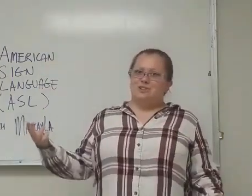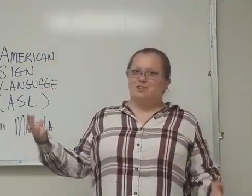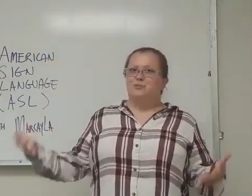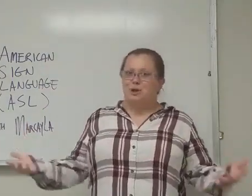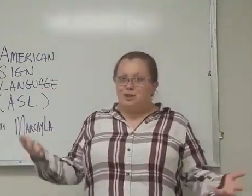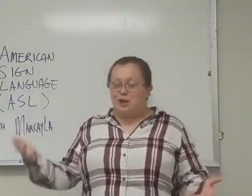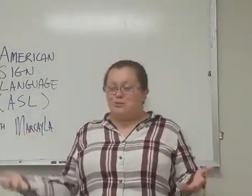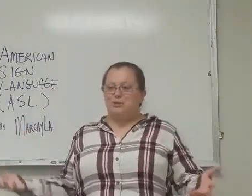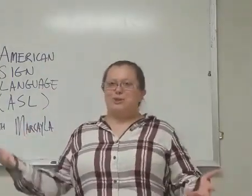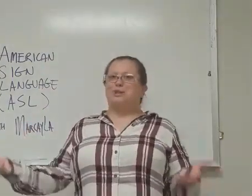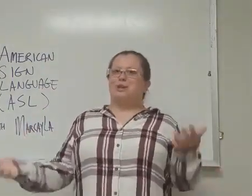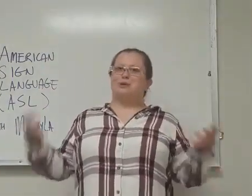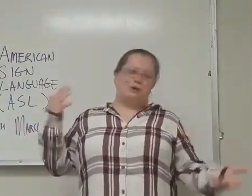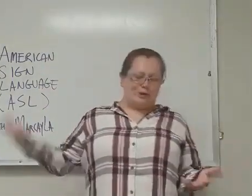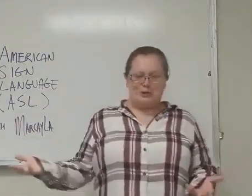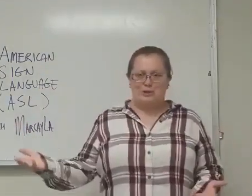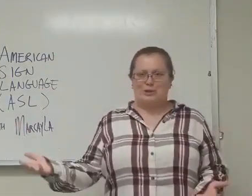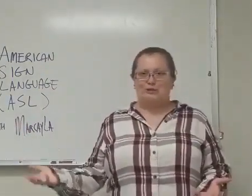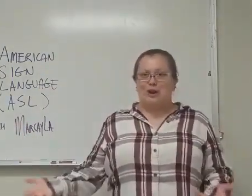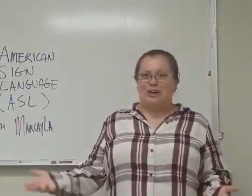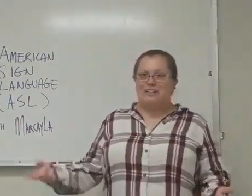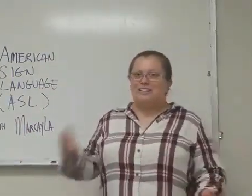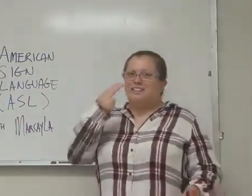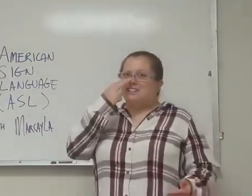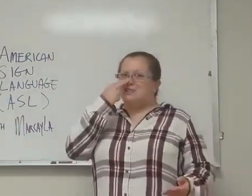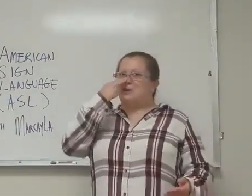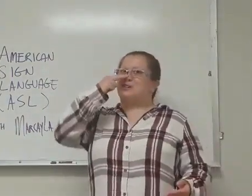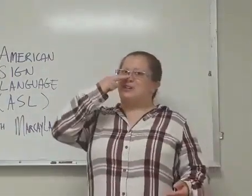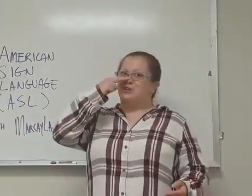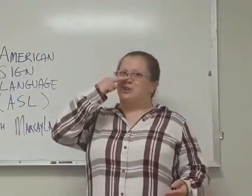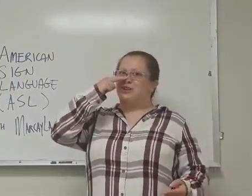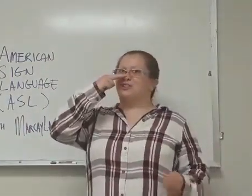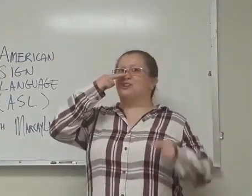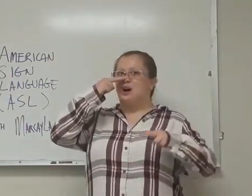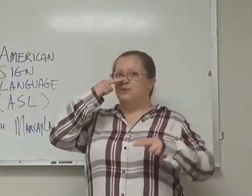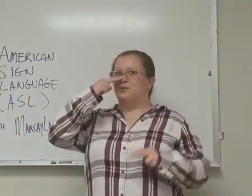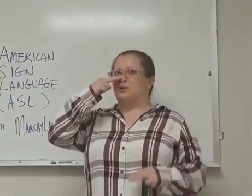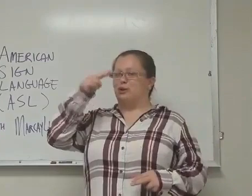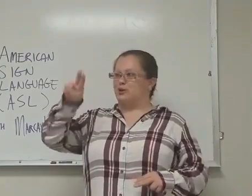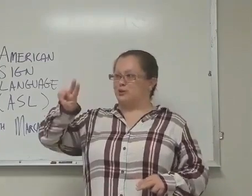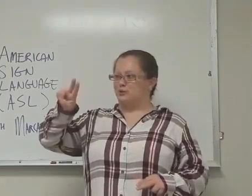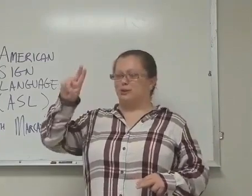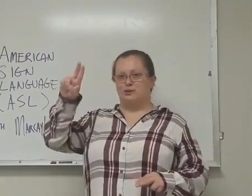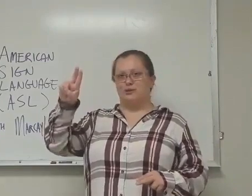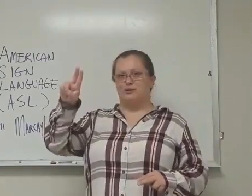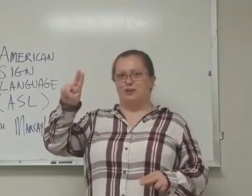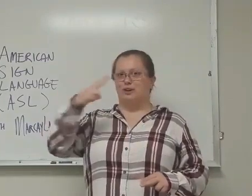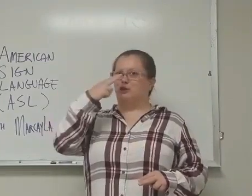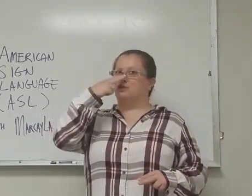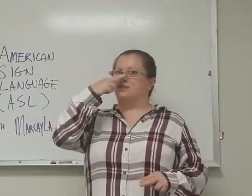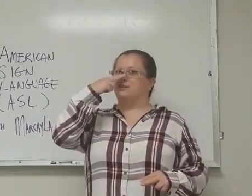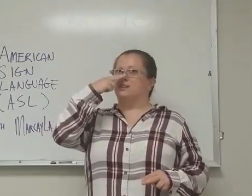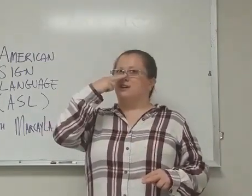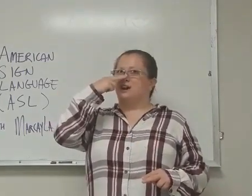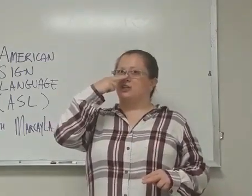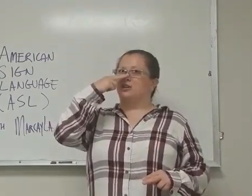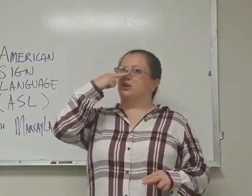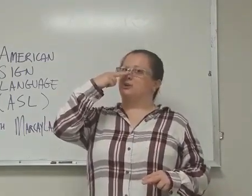A lot of people think that roller coasters are fun, so it's like you're starting at the top of the roller coaster with your 2 fingers on your nose, and